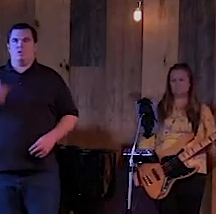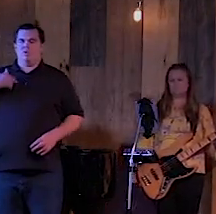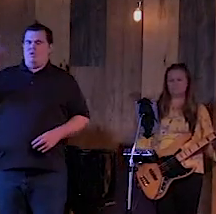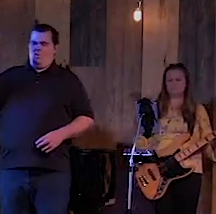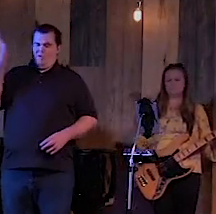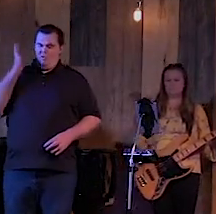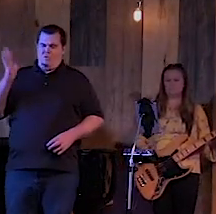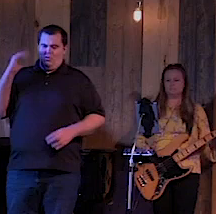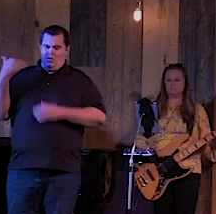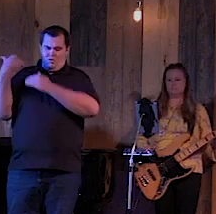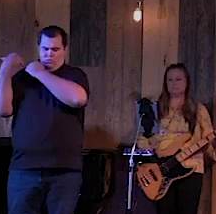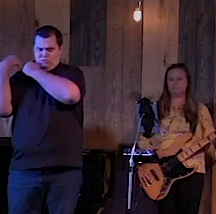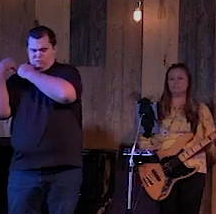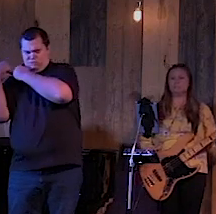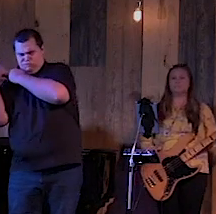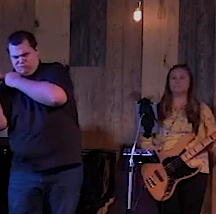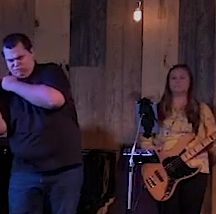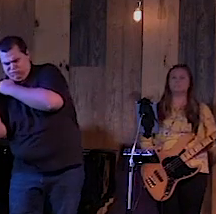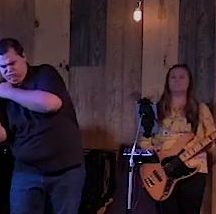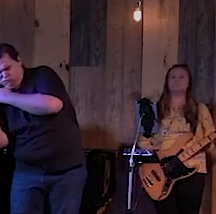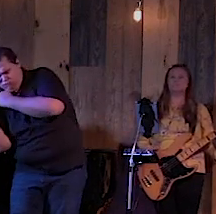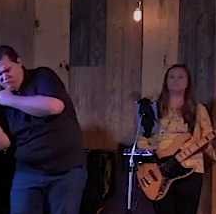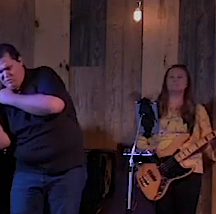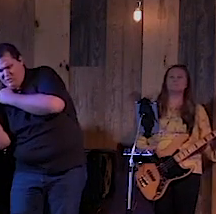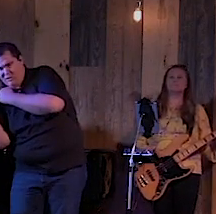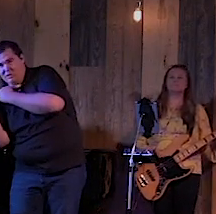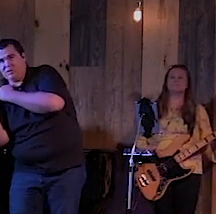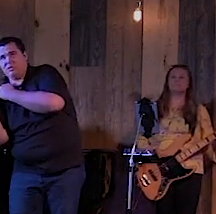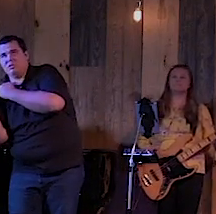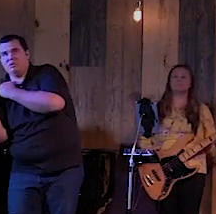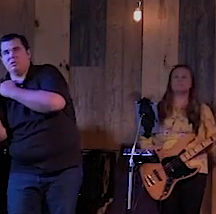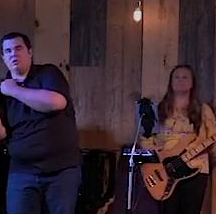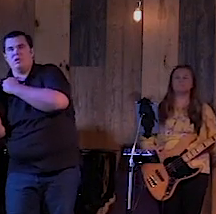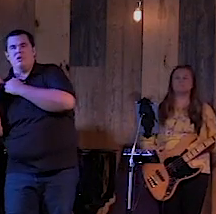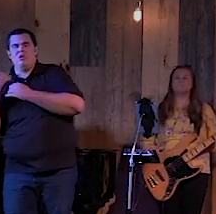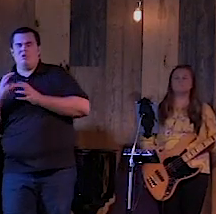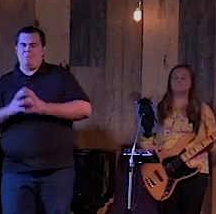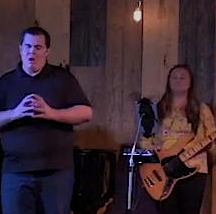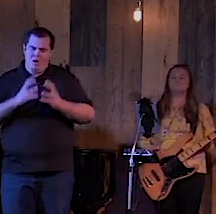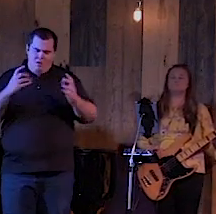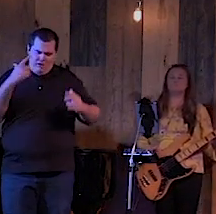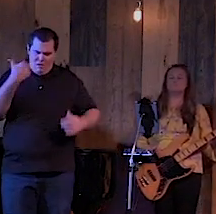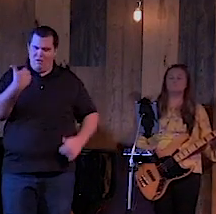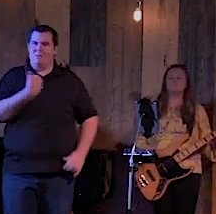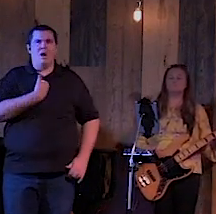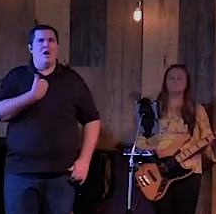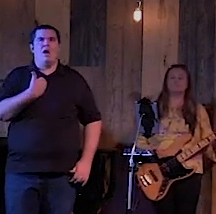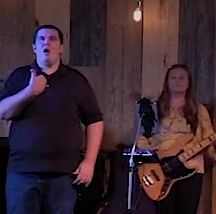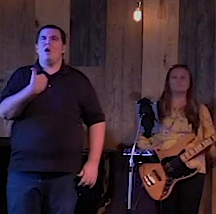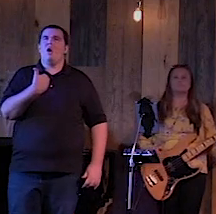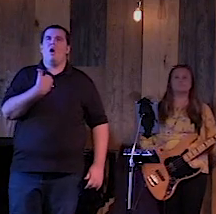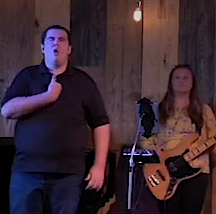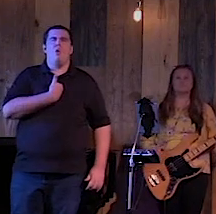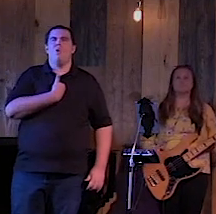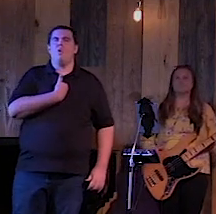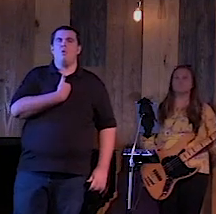I've carried a burden for too long on